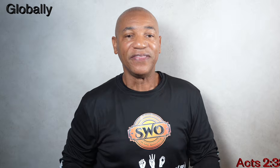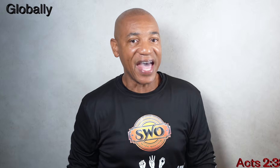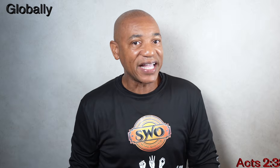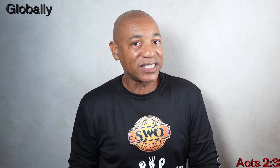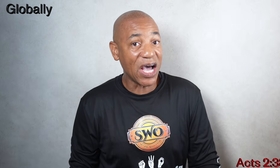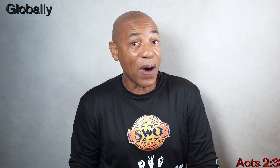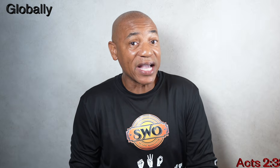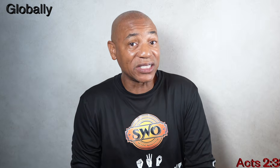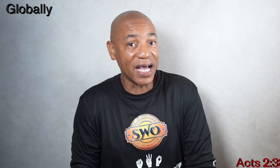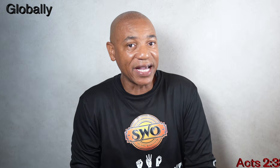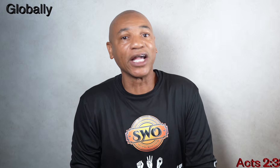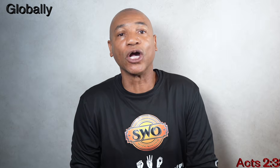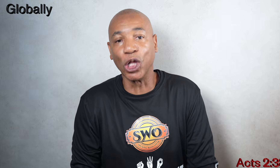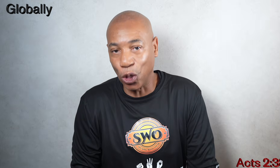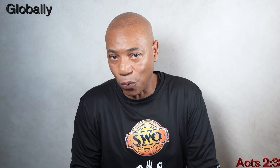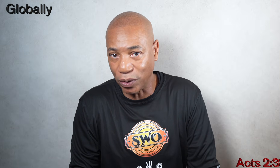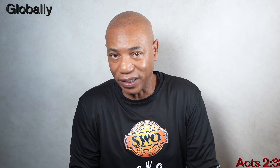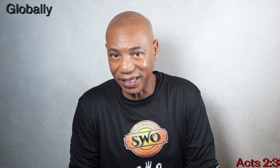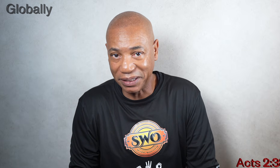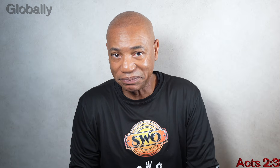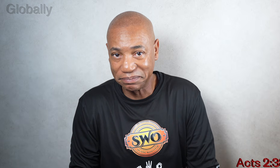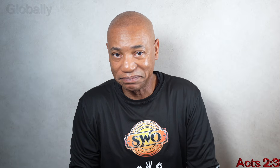That is how I sign globally.